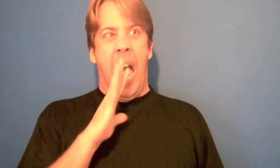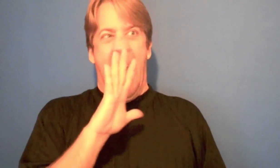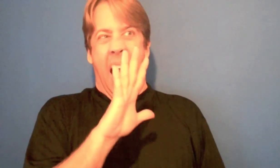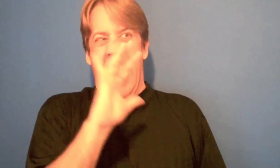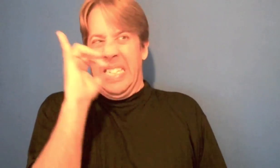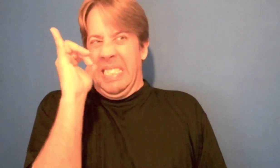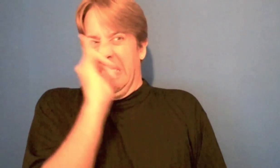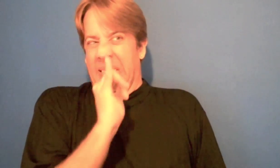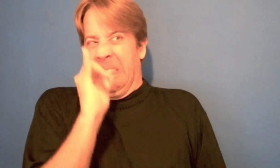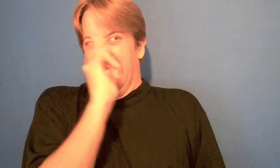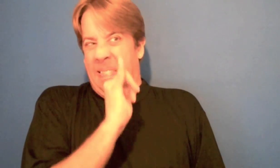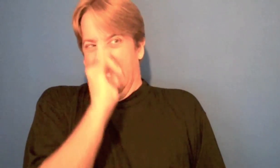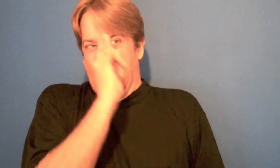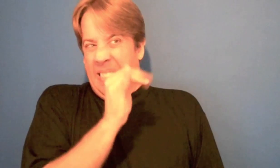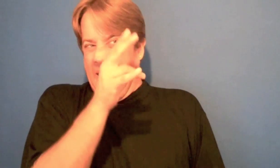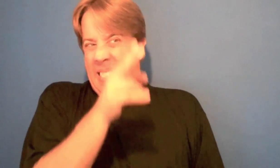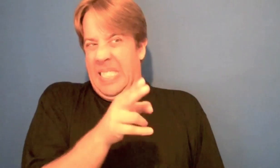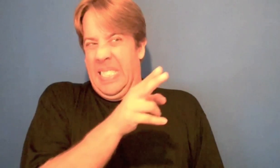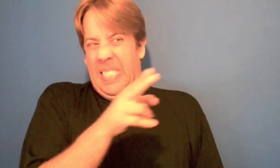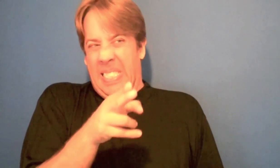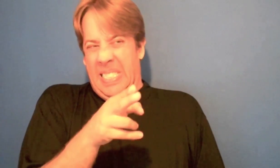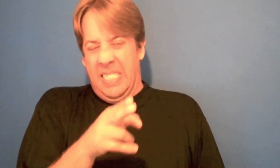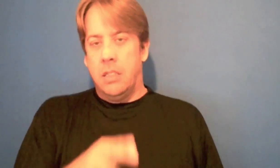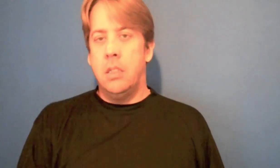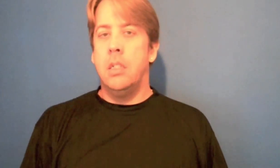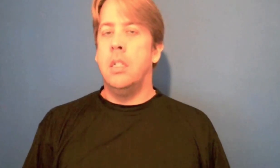that's when a student said, oh no, fair warning.